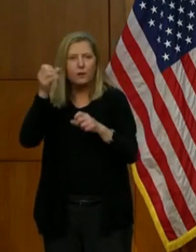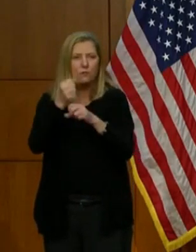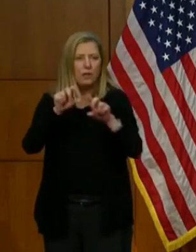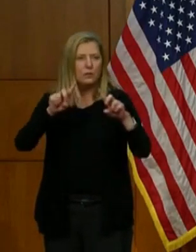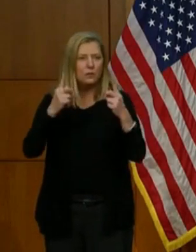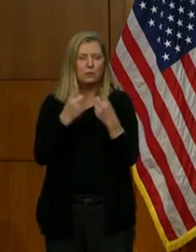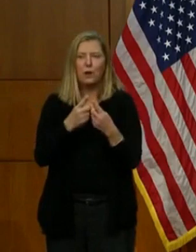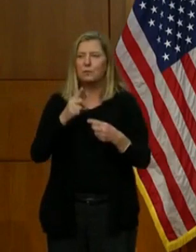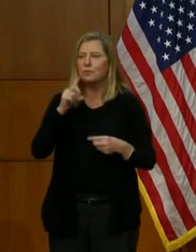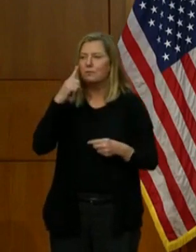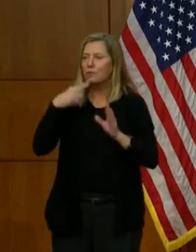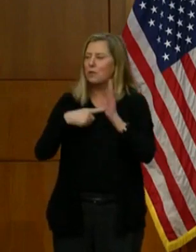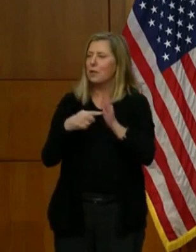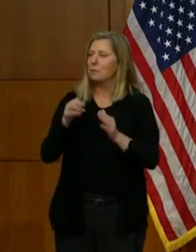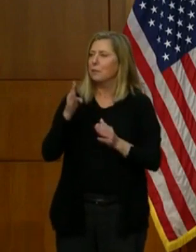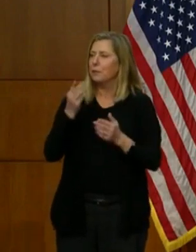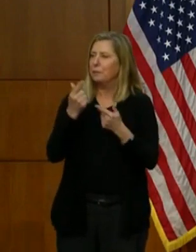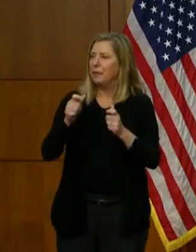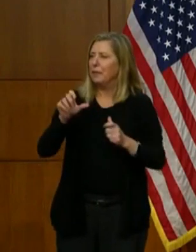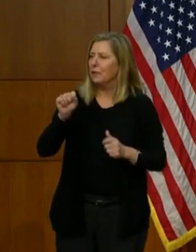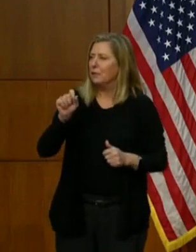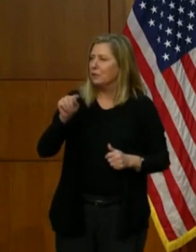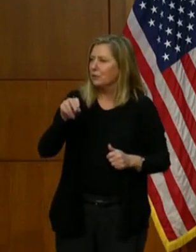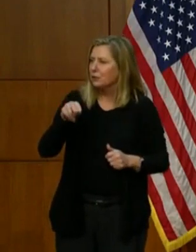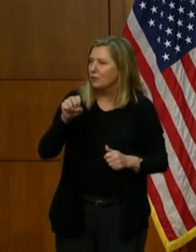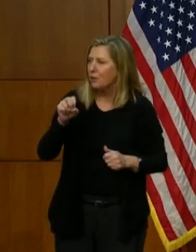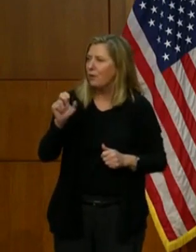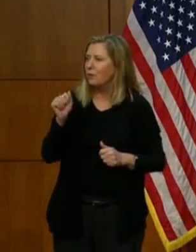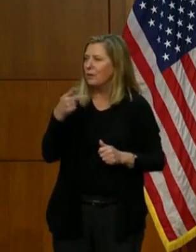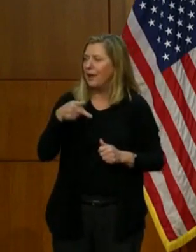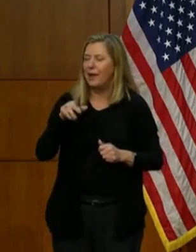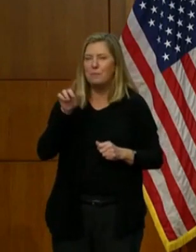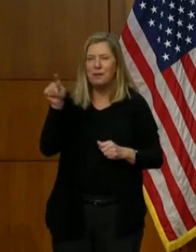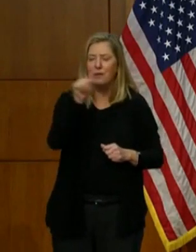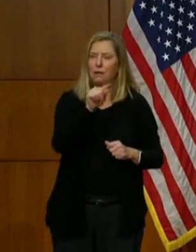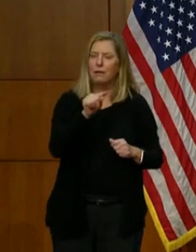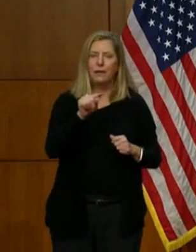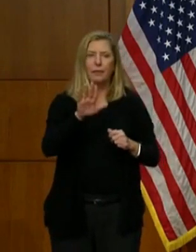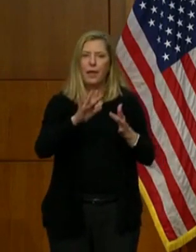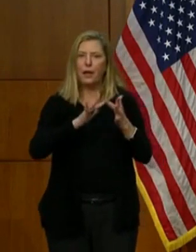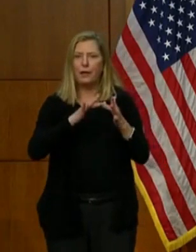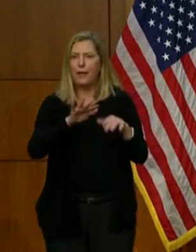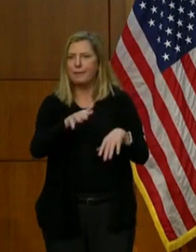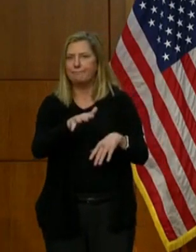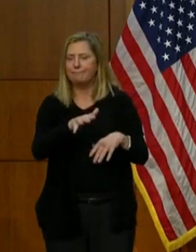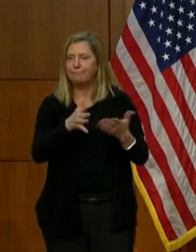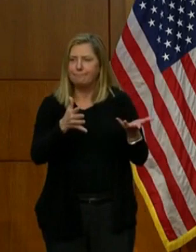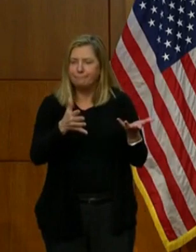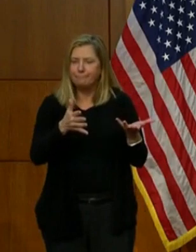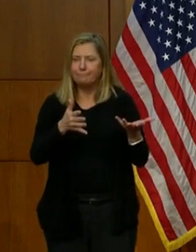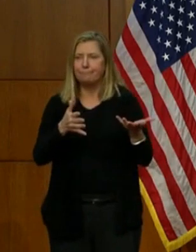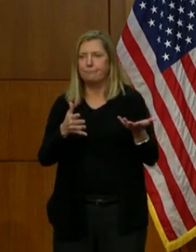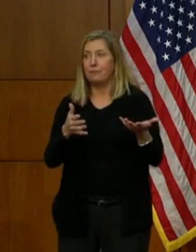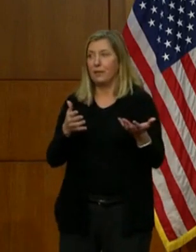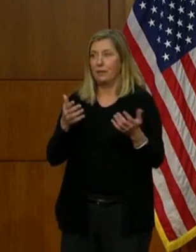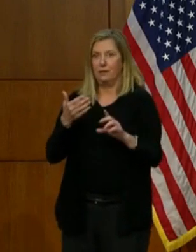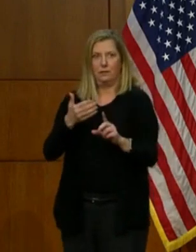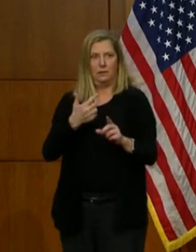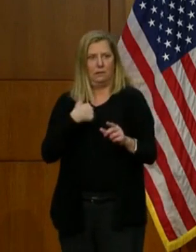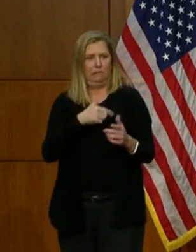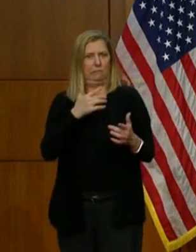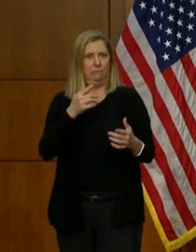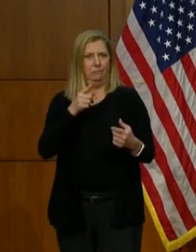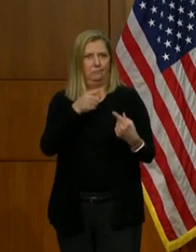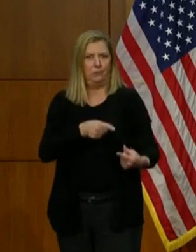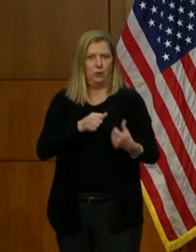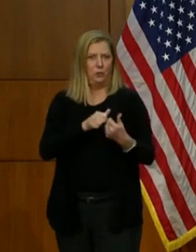those without internet and computer access to get pre-registered before the state had this, the central system. What is